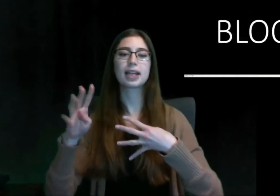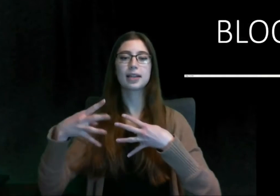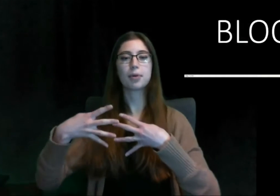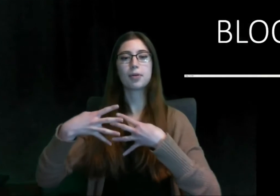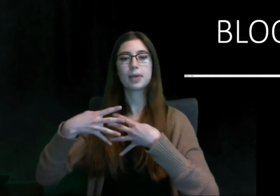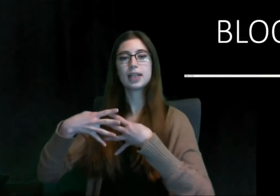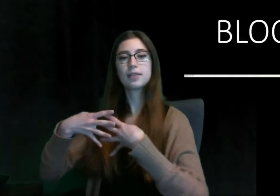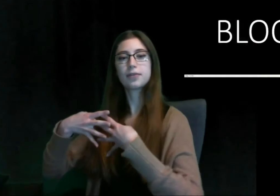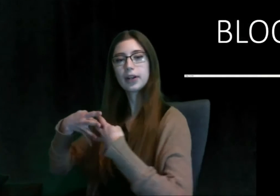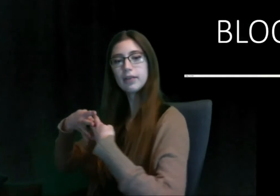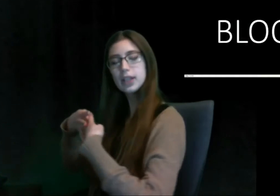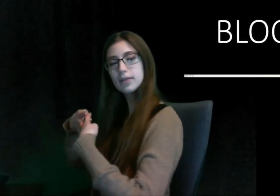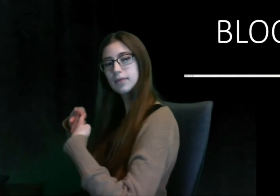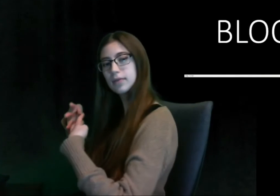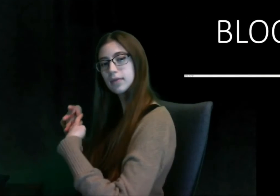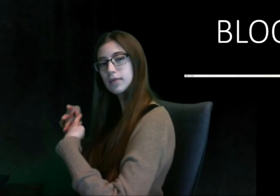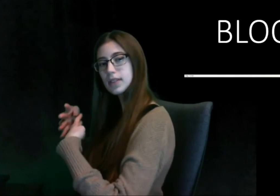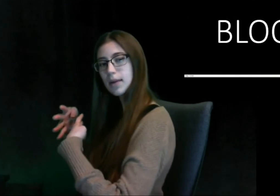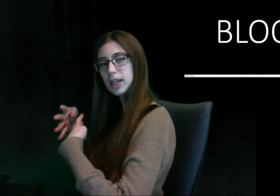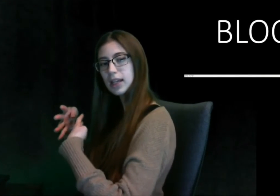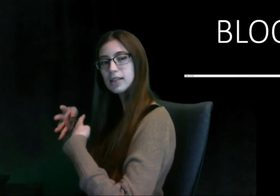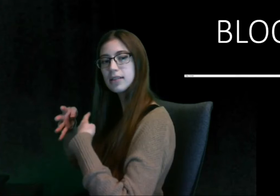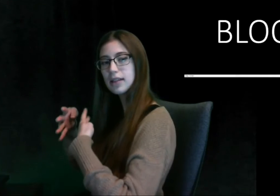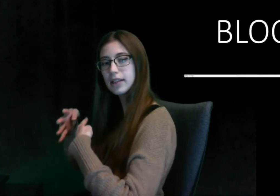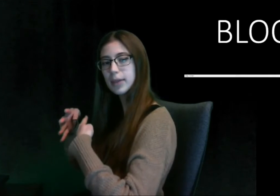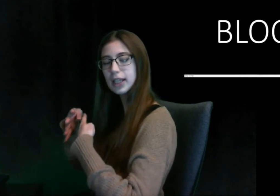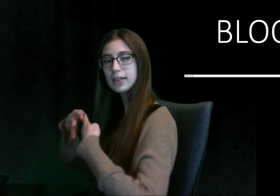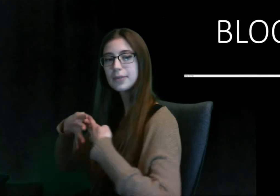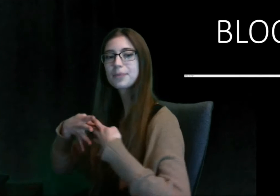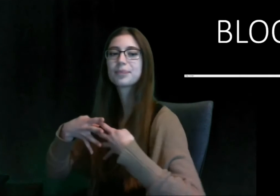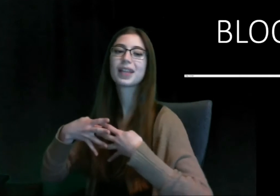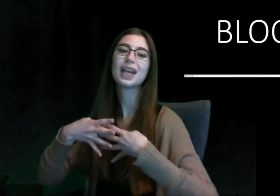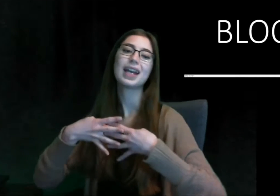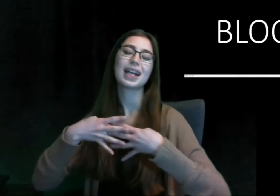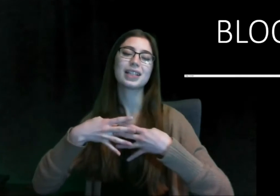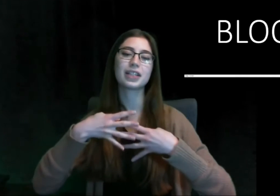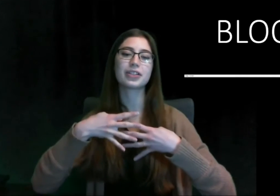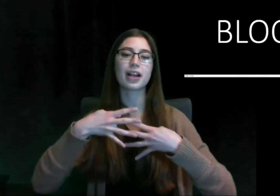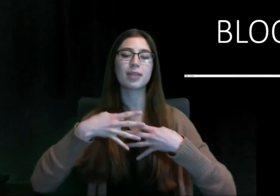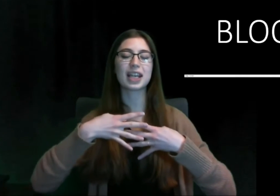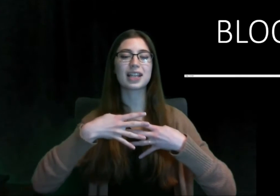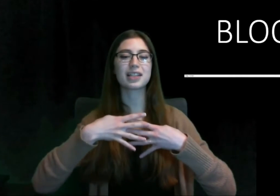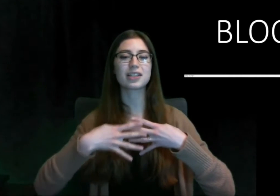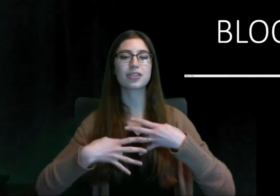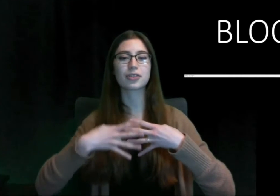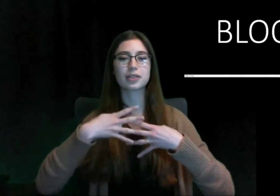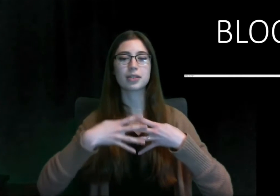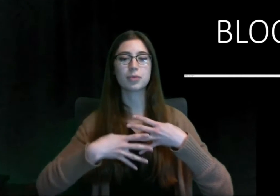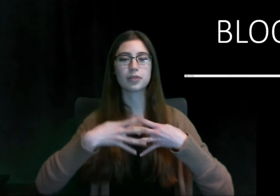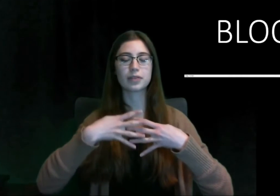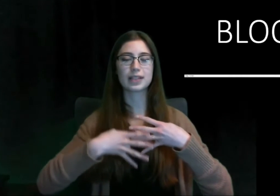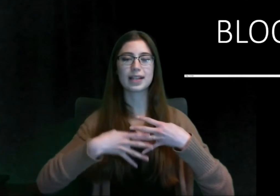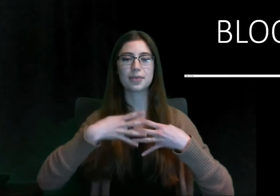palm in front of it. Dominant hand, non-dominant hand. And then your dominant hand is just going to move